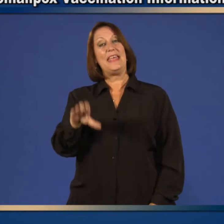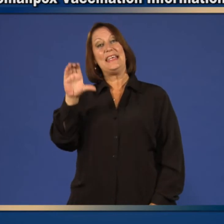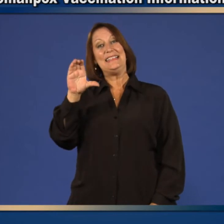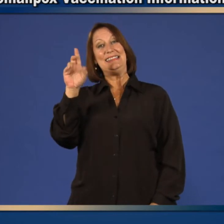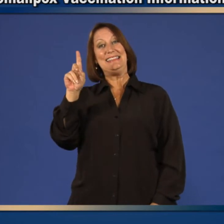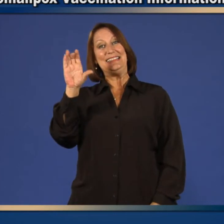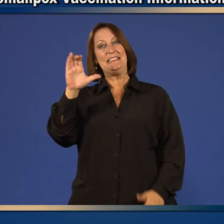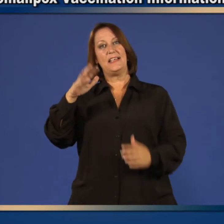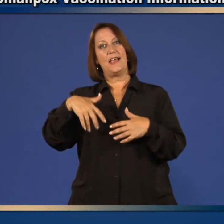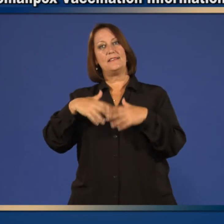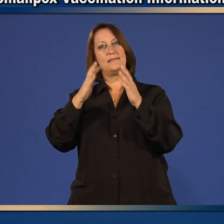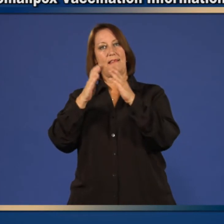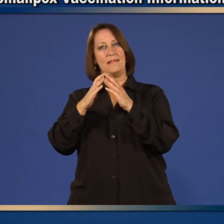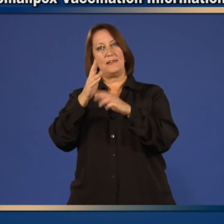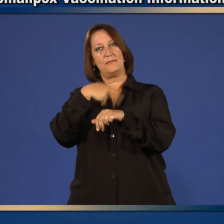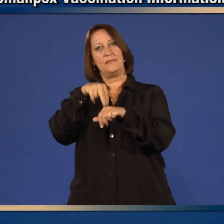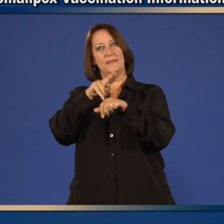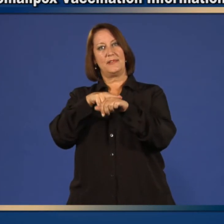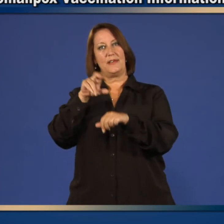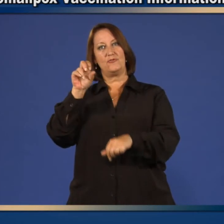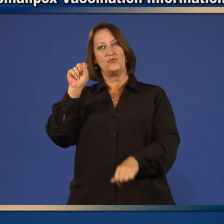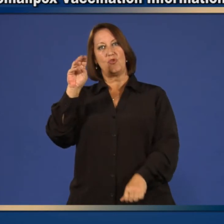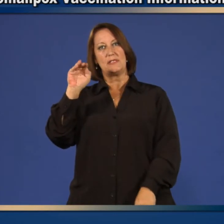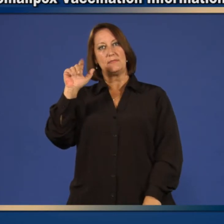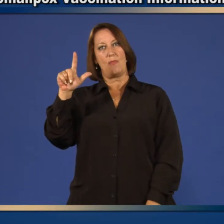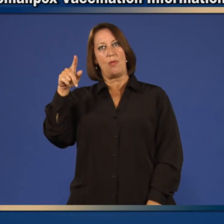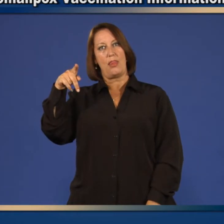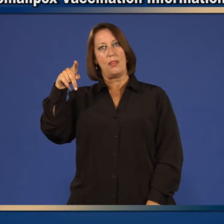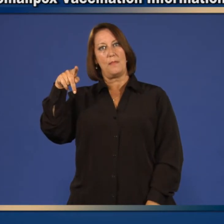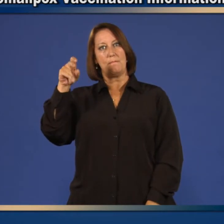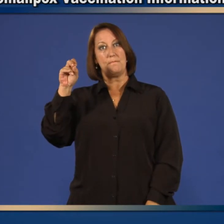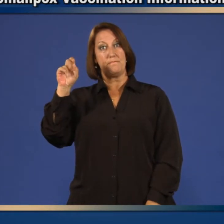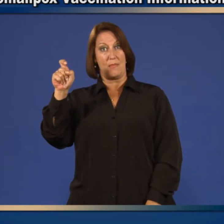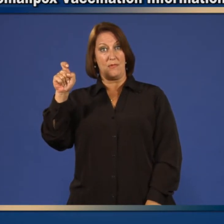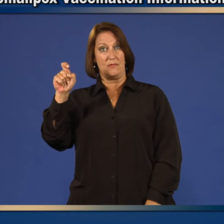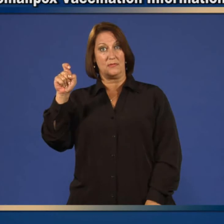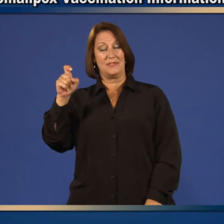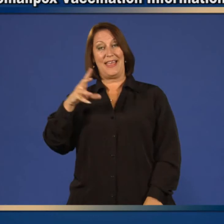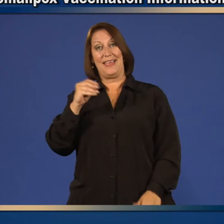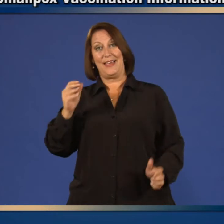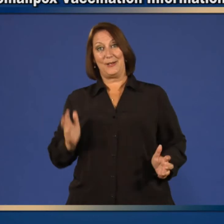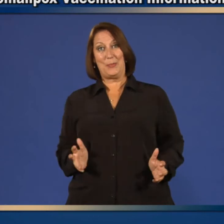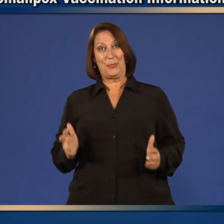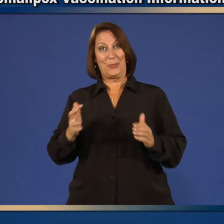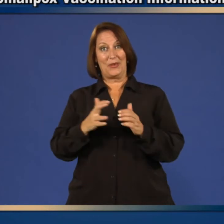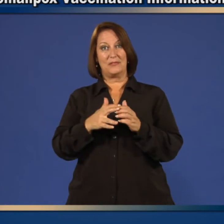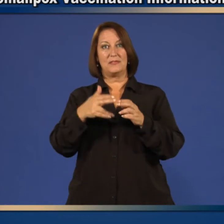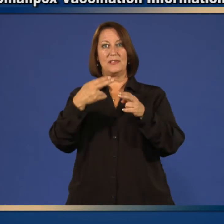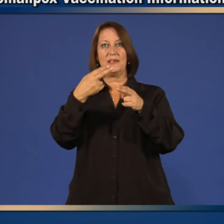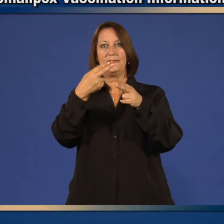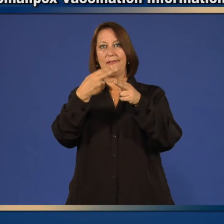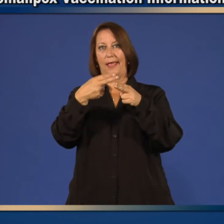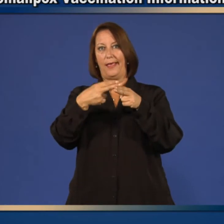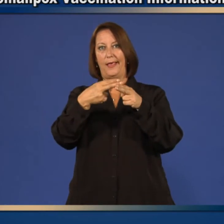CDC has also established the National Smallpox Vaccine in Pregnancy Registry.